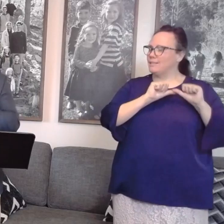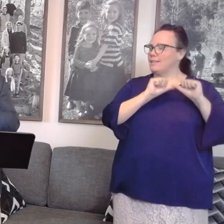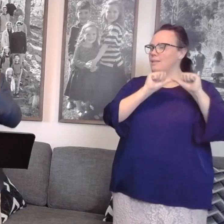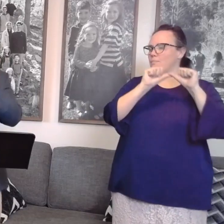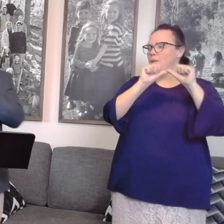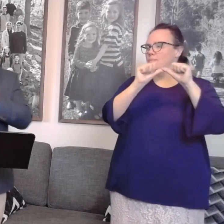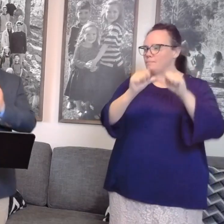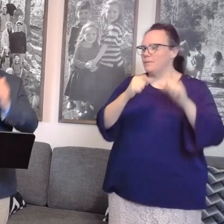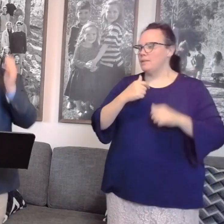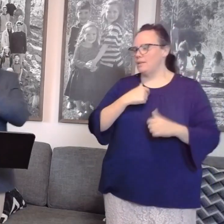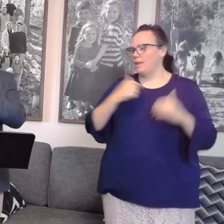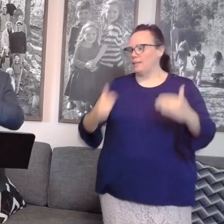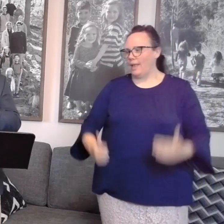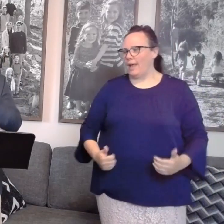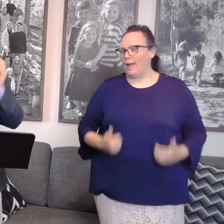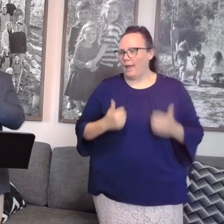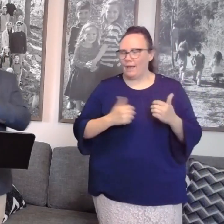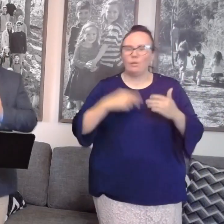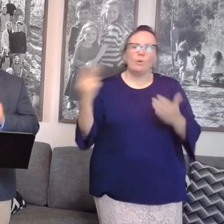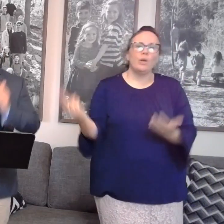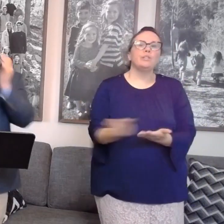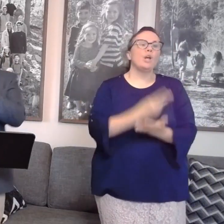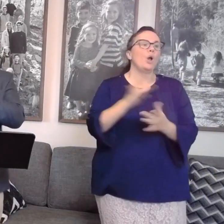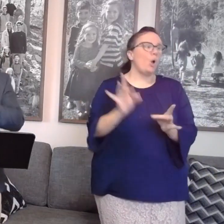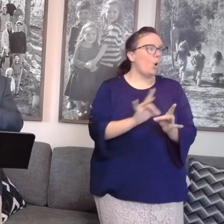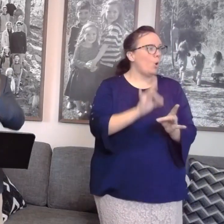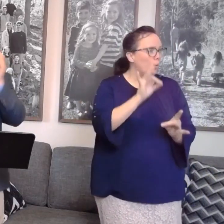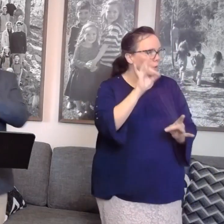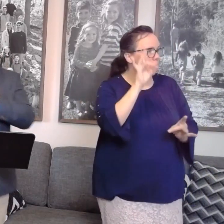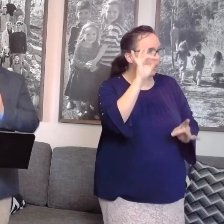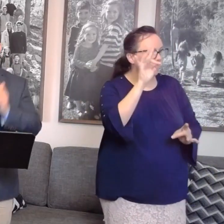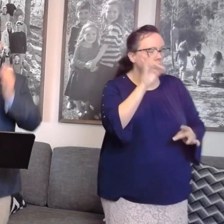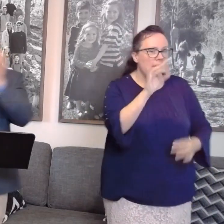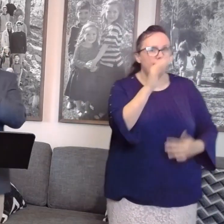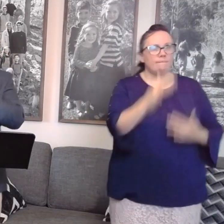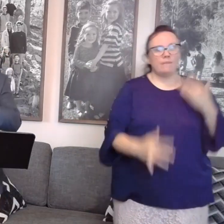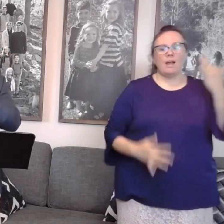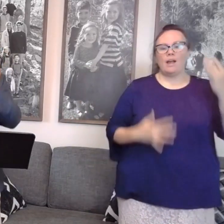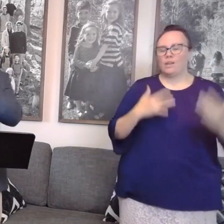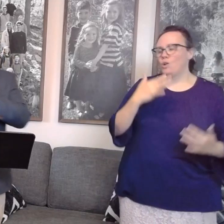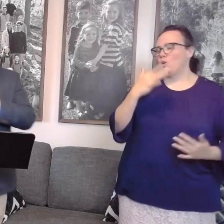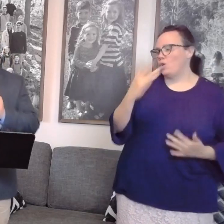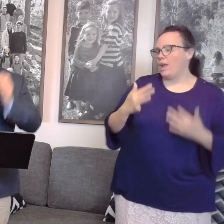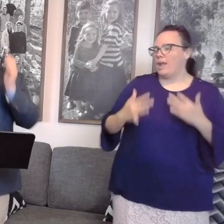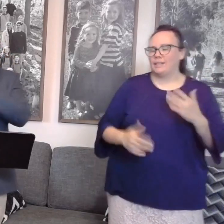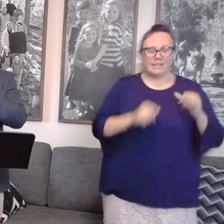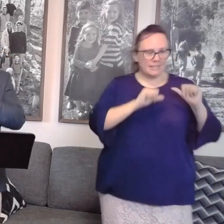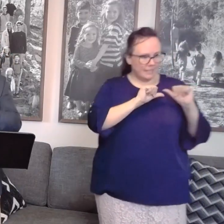Ghost and fire.